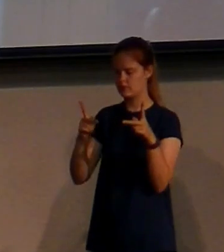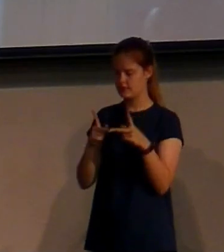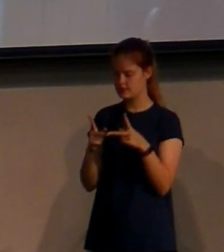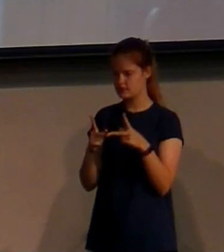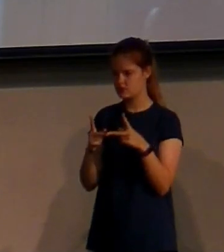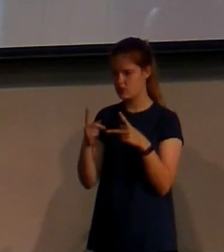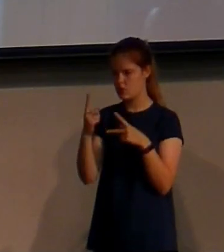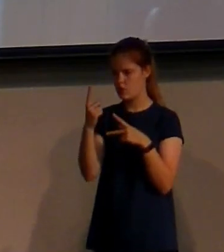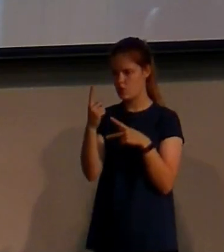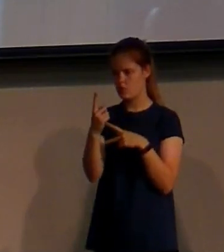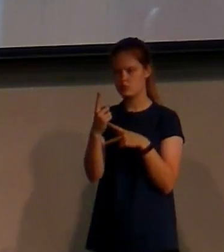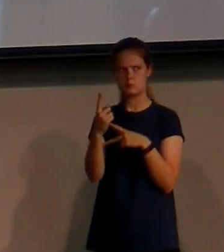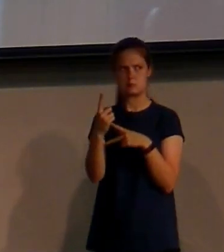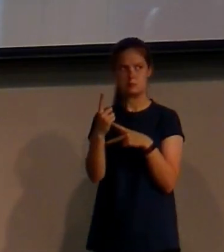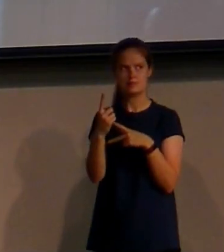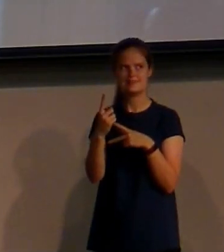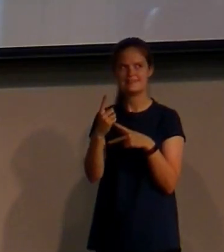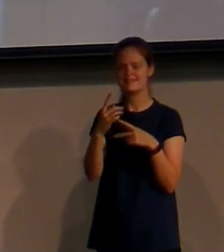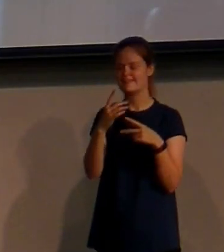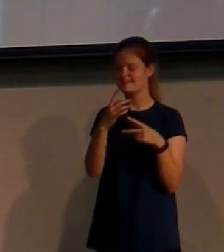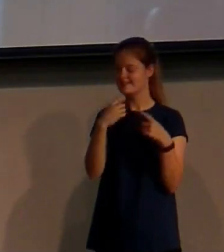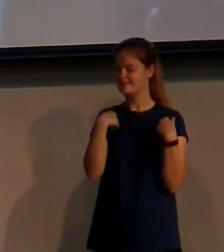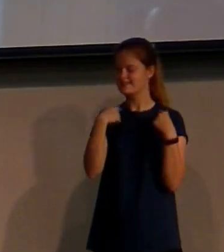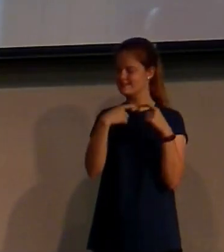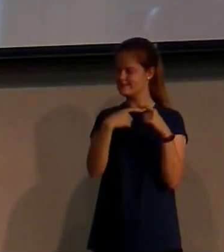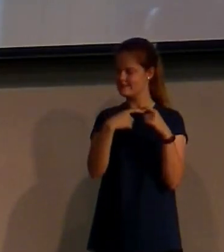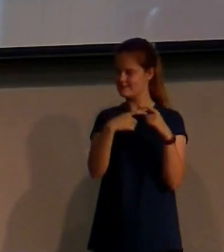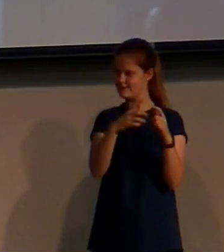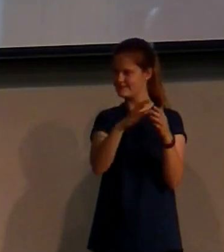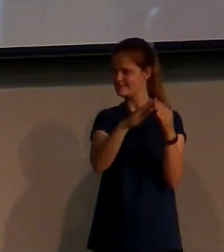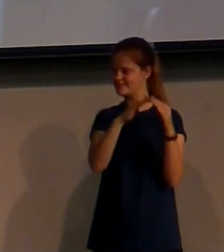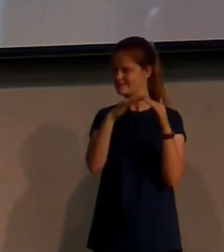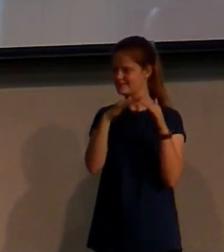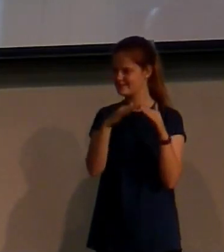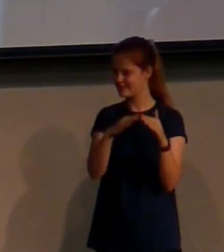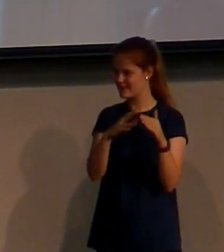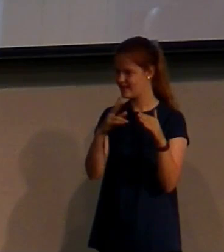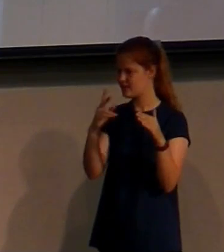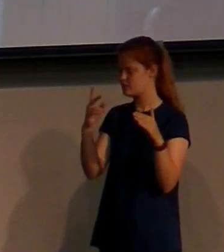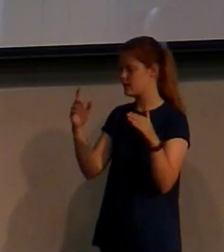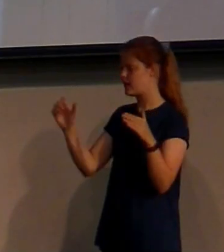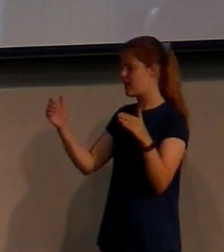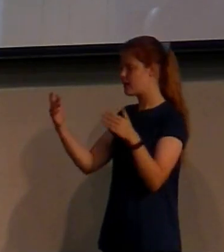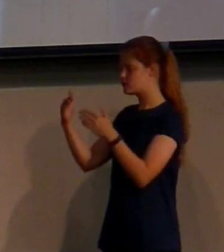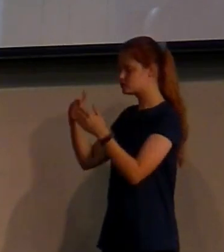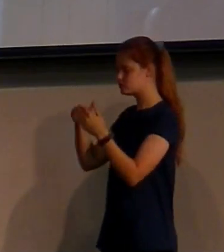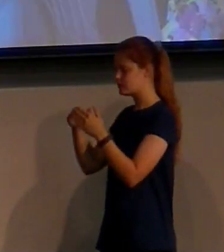places, one in Zapotitan and the other one was in Ahuachapan. Those are 2 different cities.